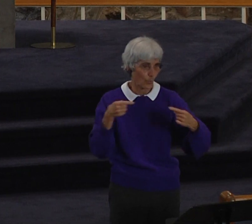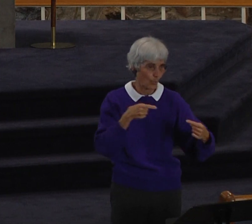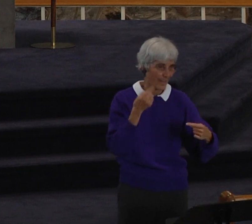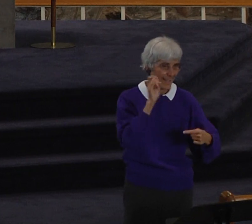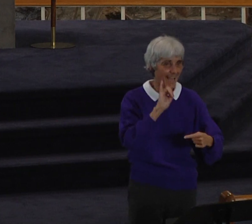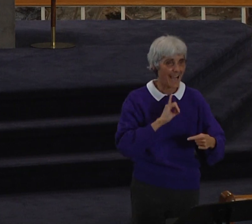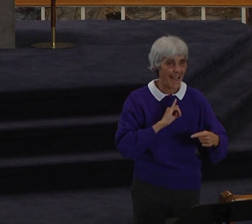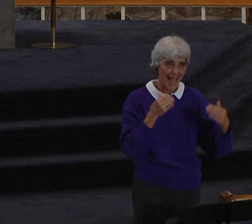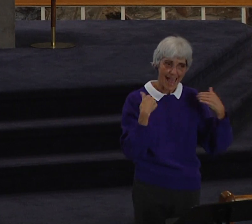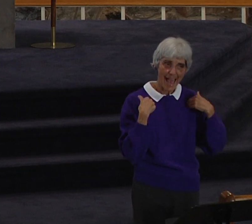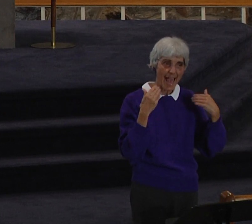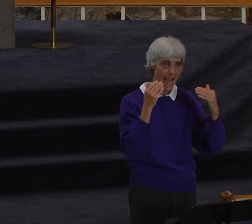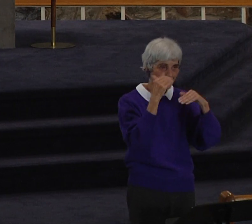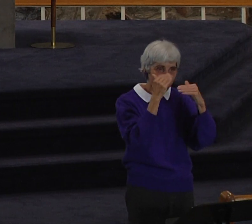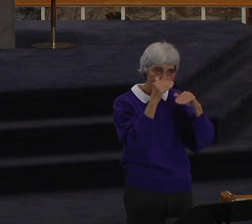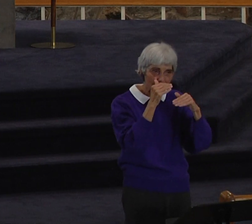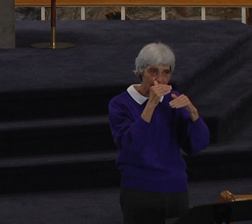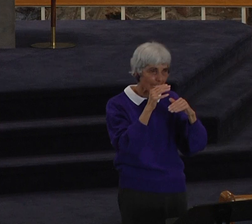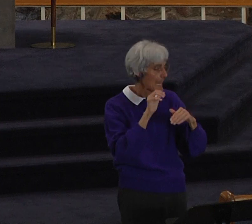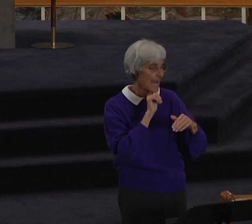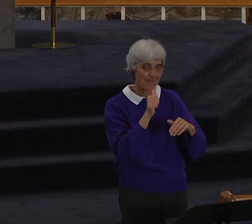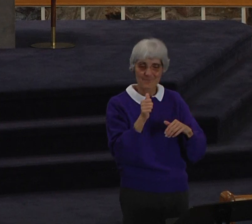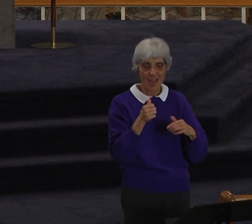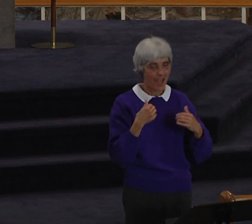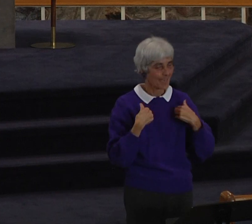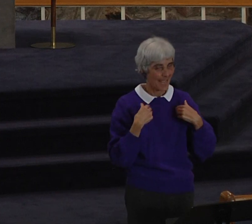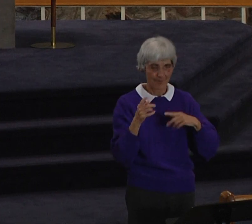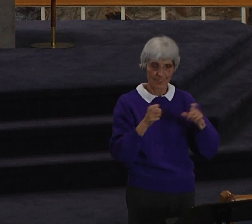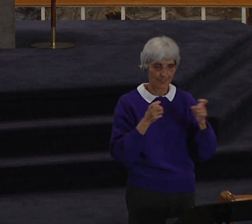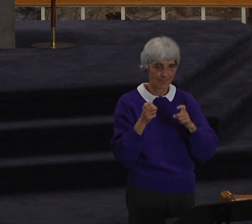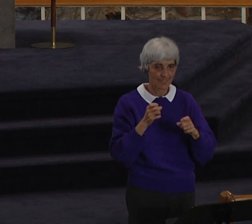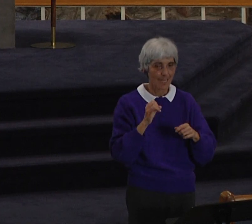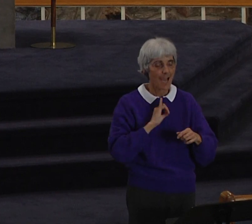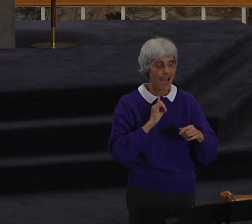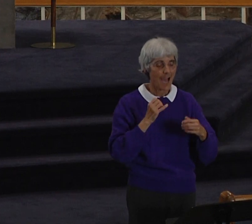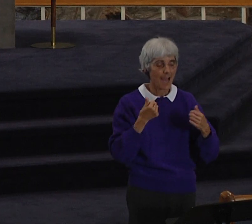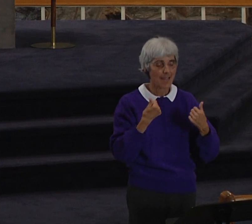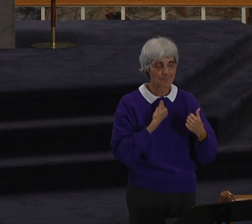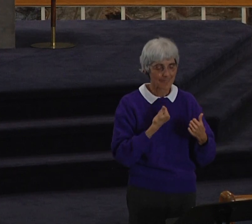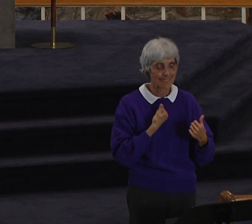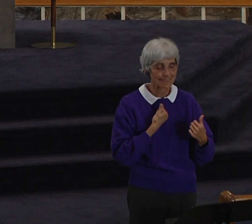have limits. I am not in control. I am